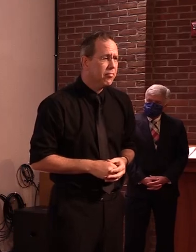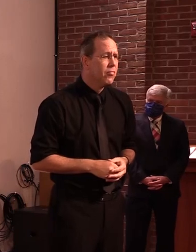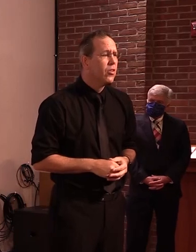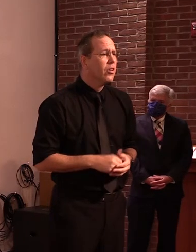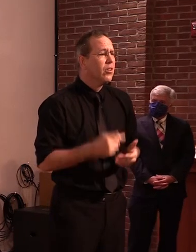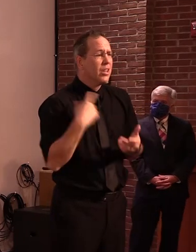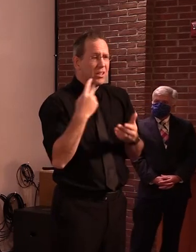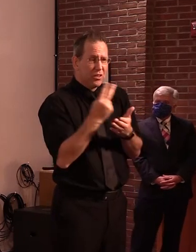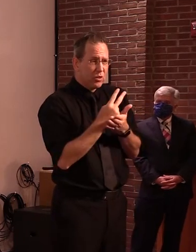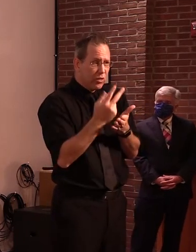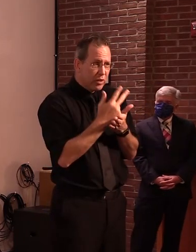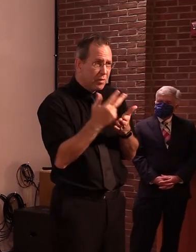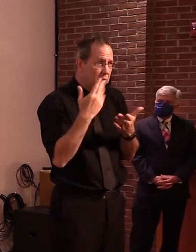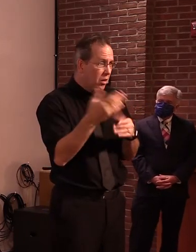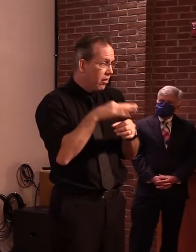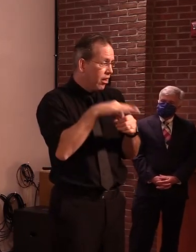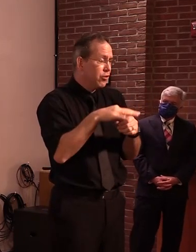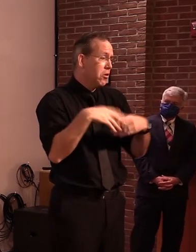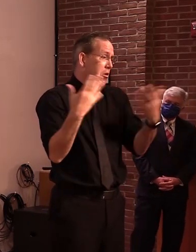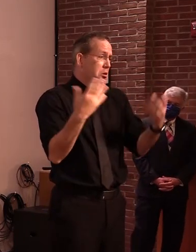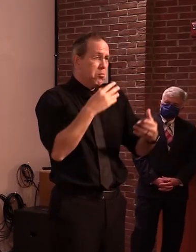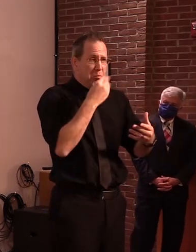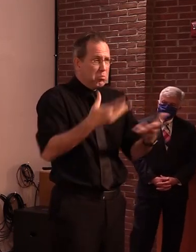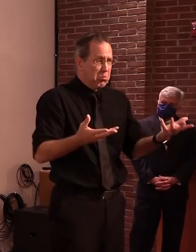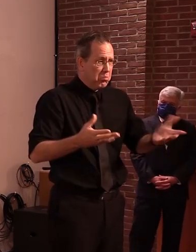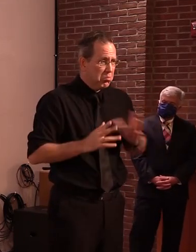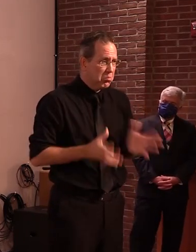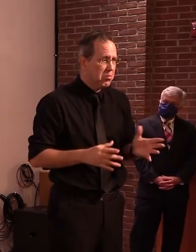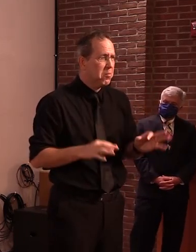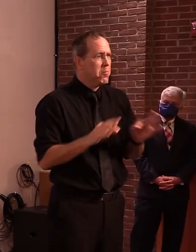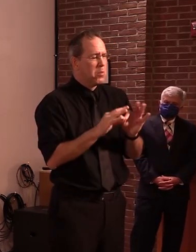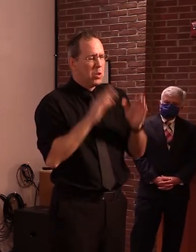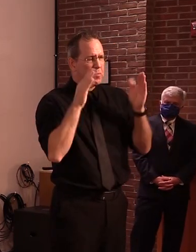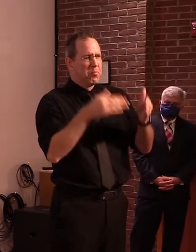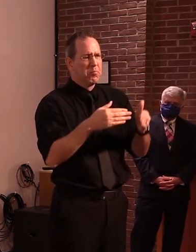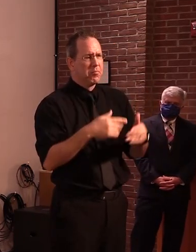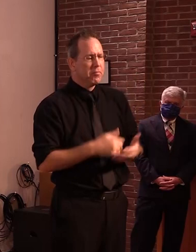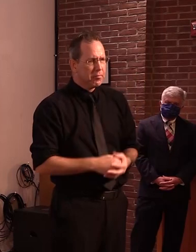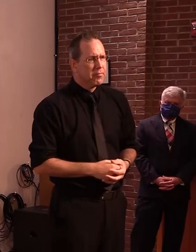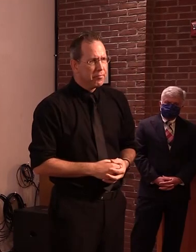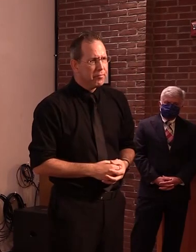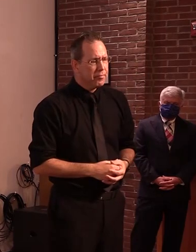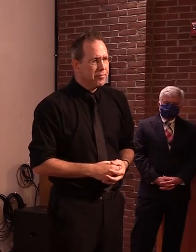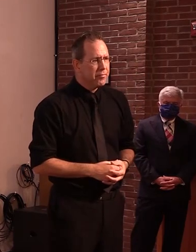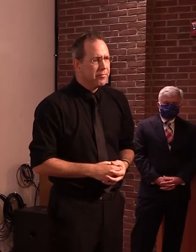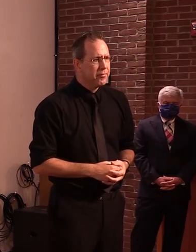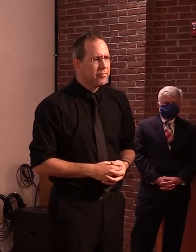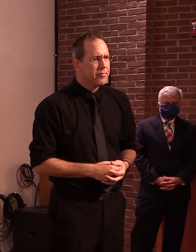primary. But that wasn't a consideration for me. Okay, Katie, we need to move on. Thank you, Governor.